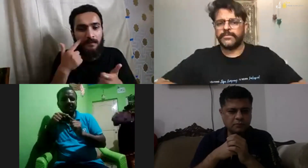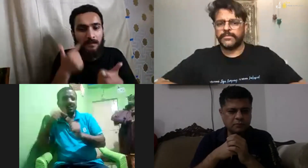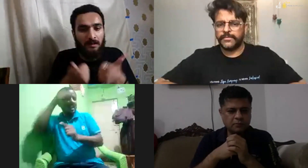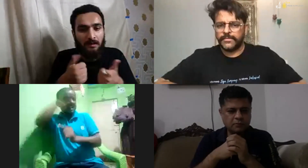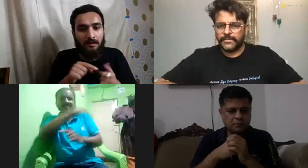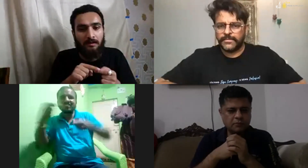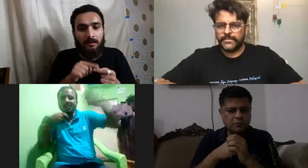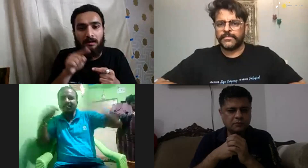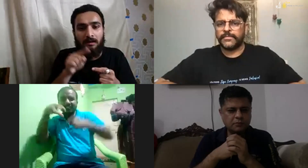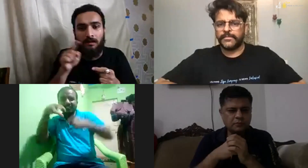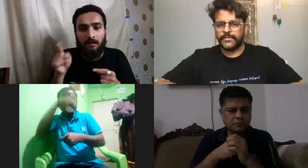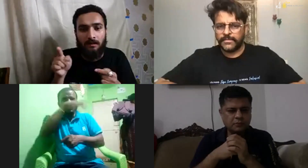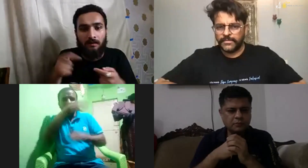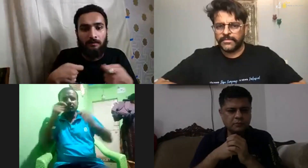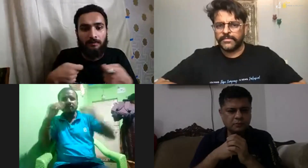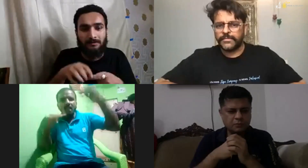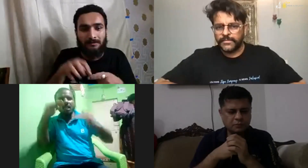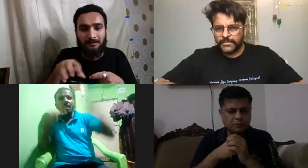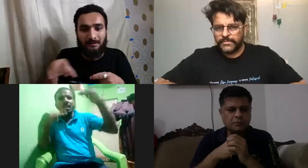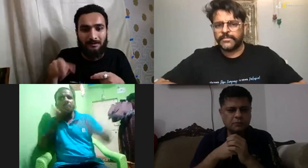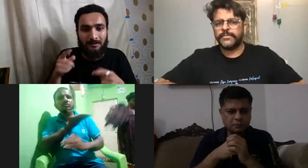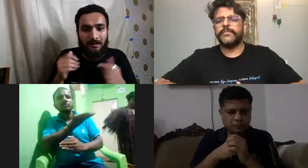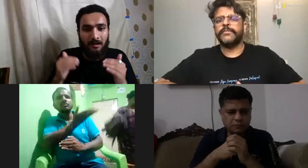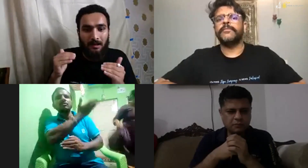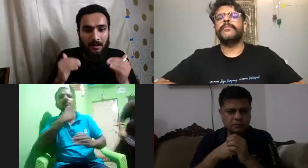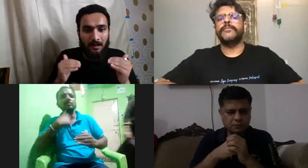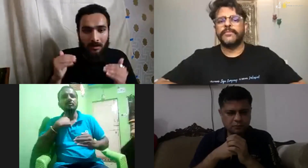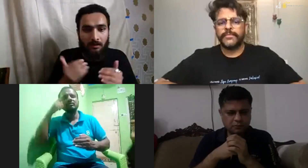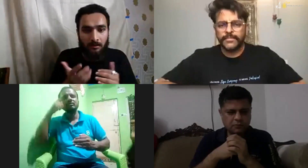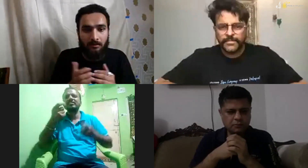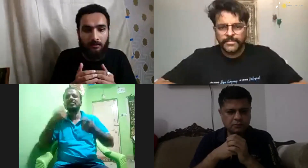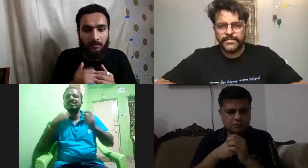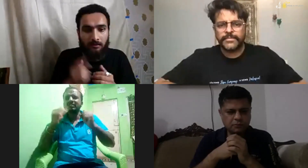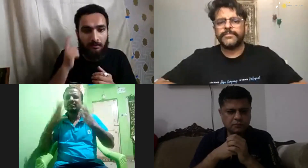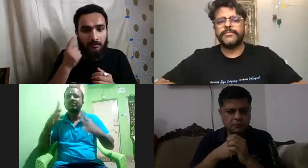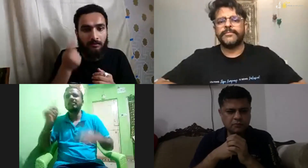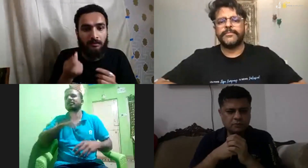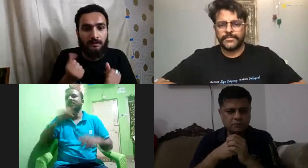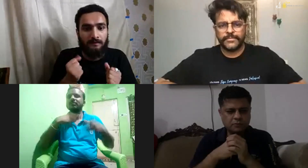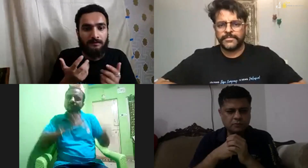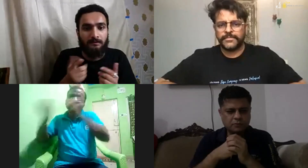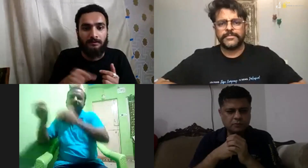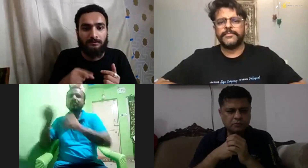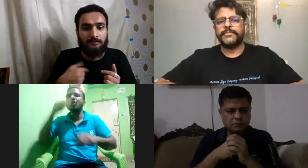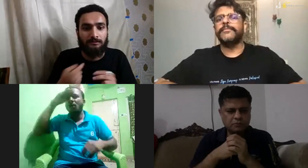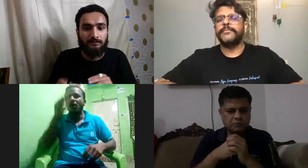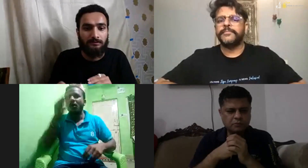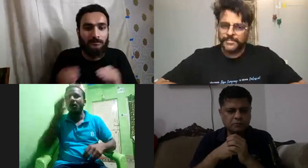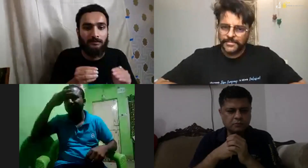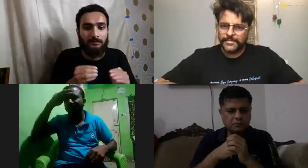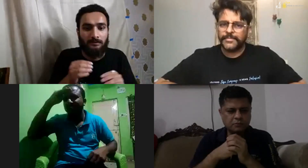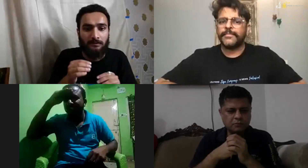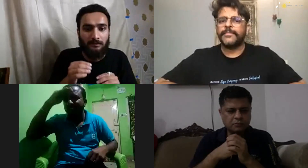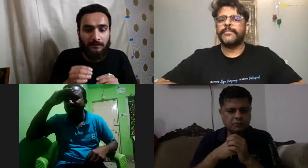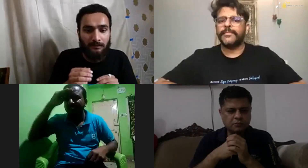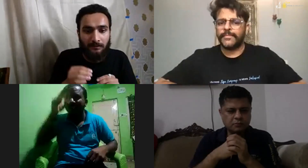I will start business, and then I saw that, yeah, people would having a stall, and I thought, okay, I